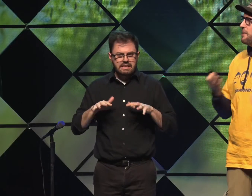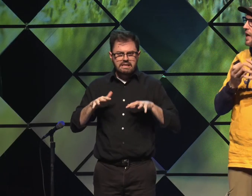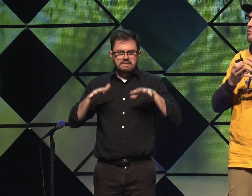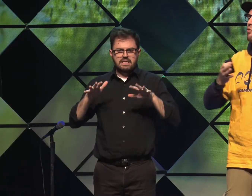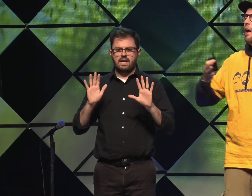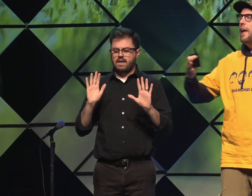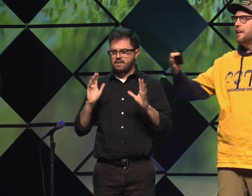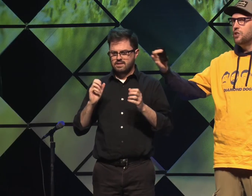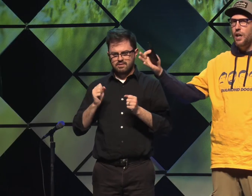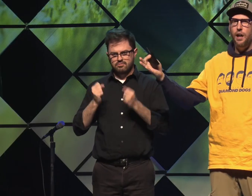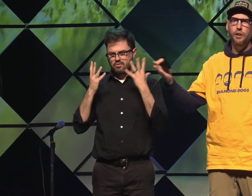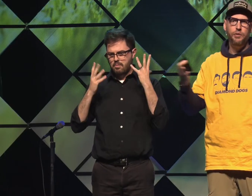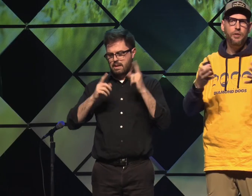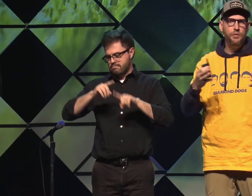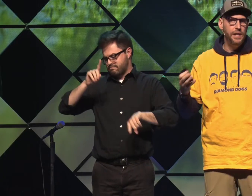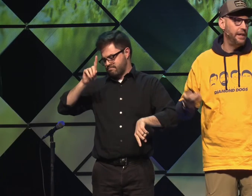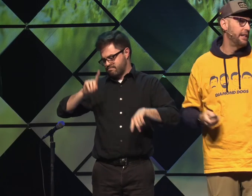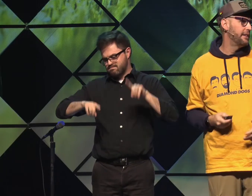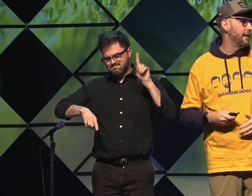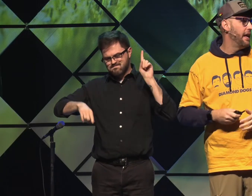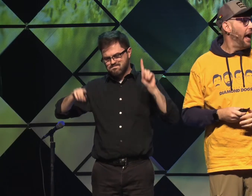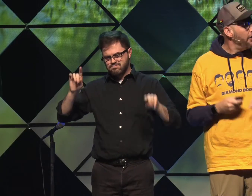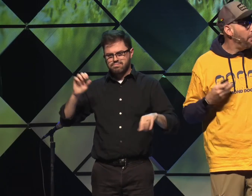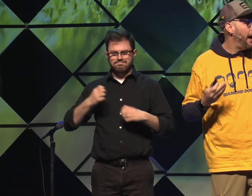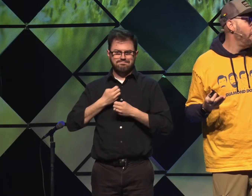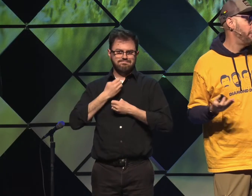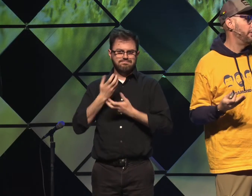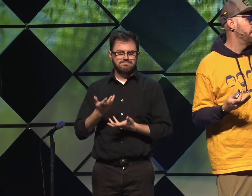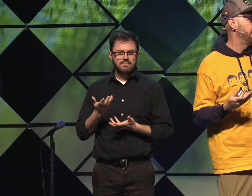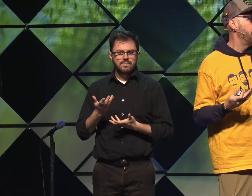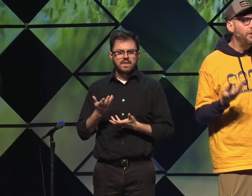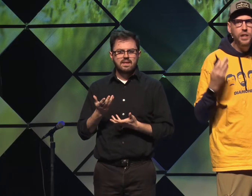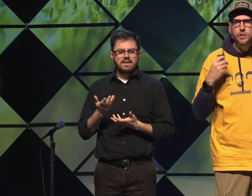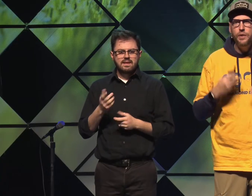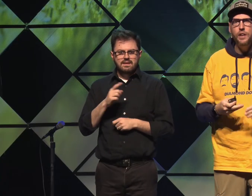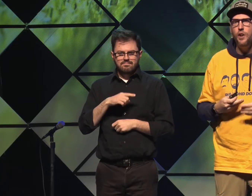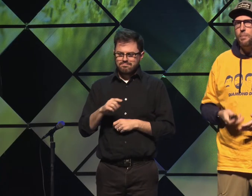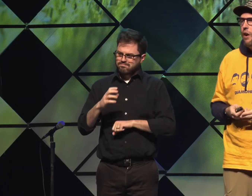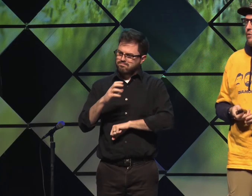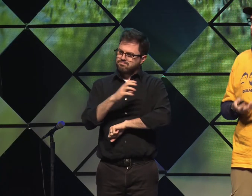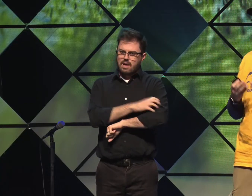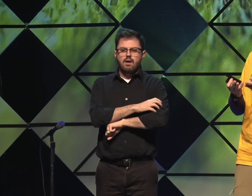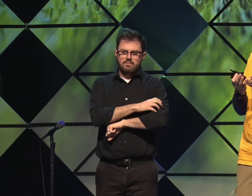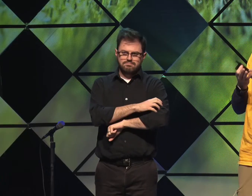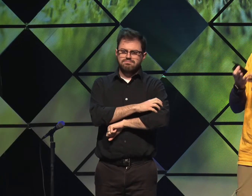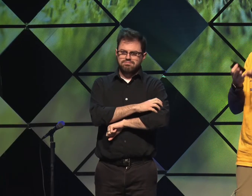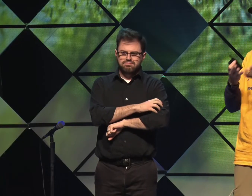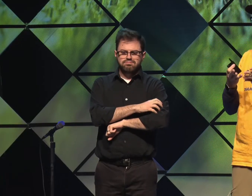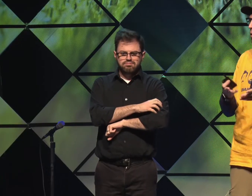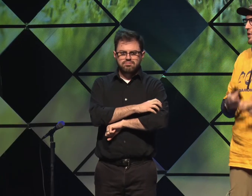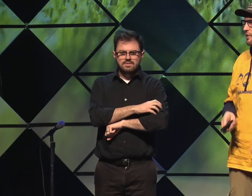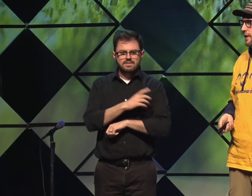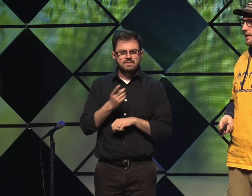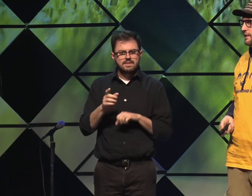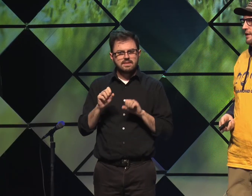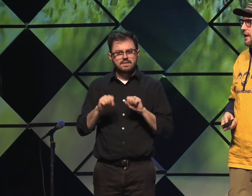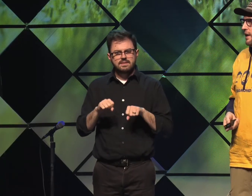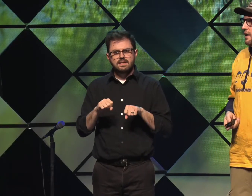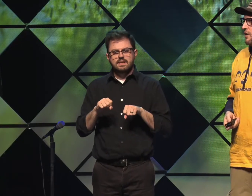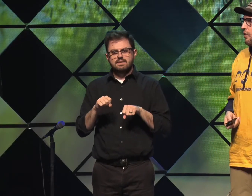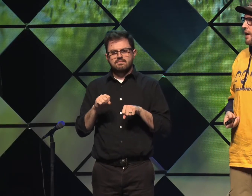anxiety. I mean, a range of feelings. And they're powerful. Feelings are very, very powerful. They actually set a course for